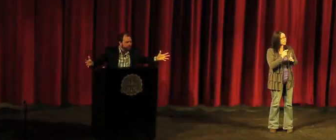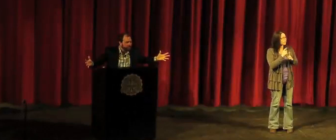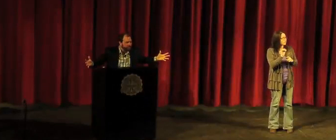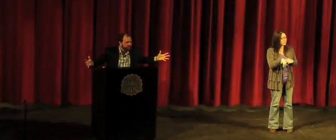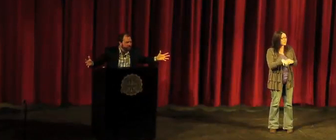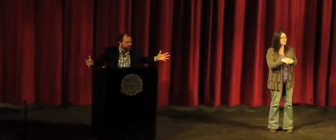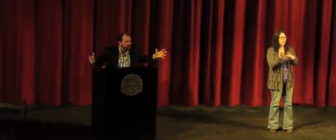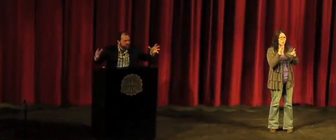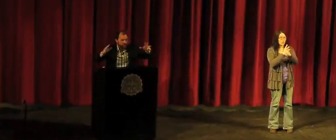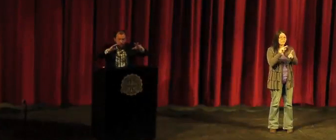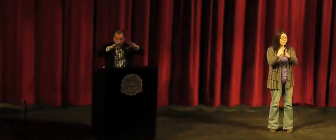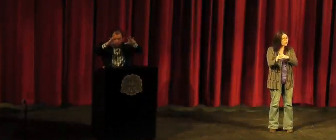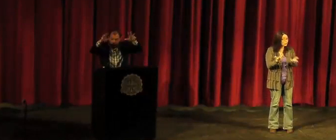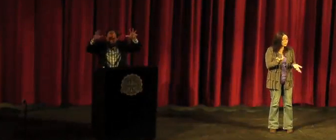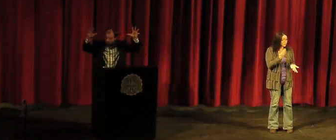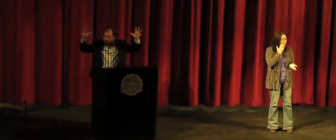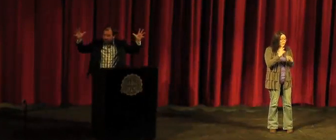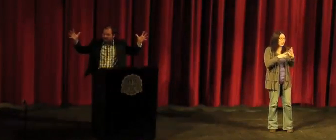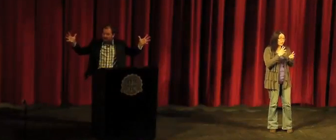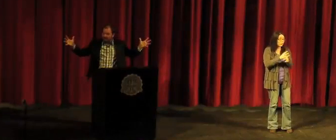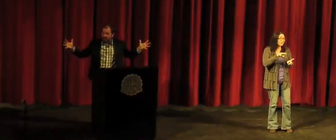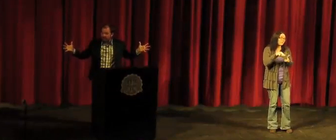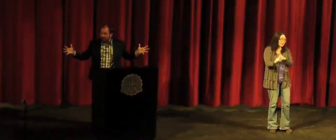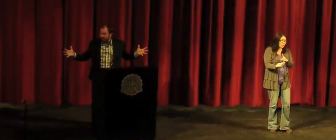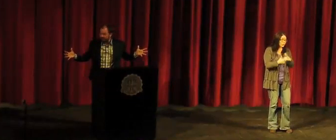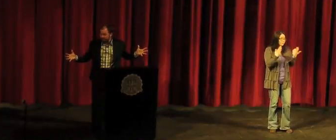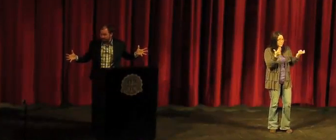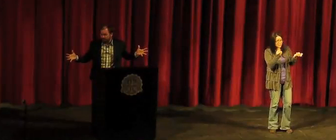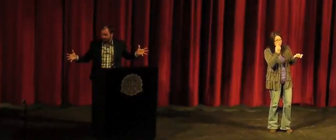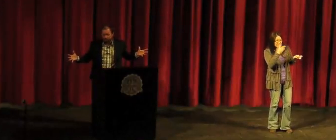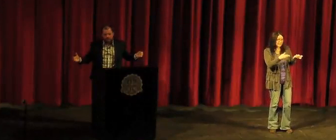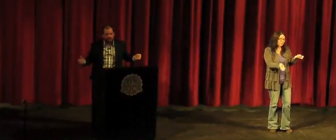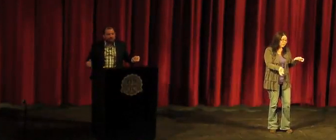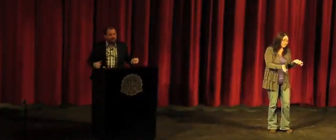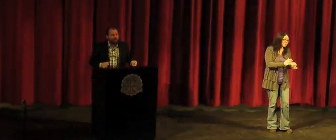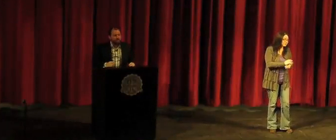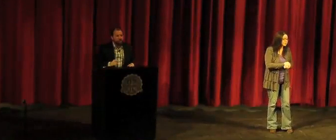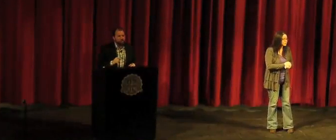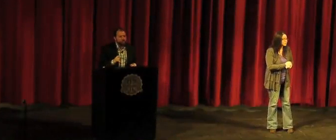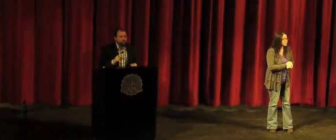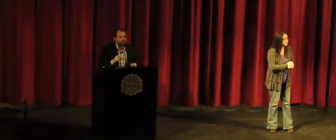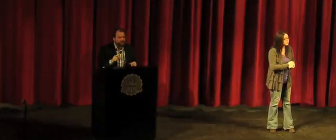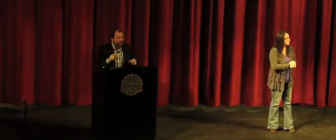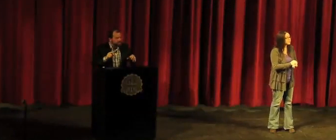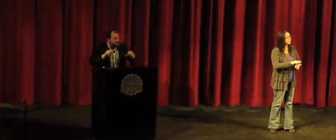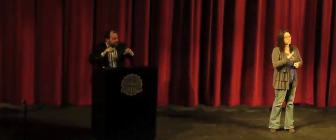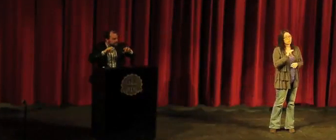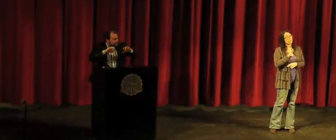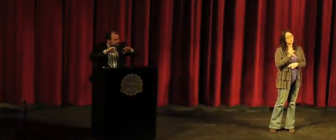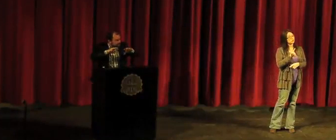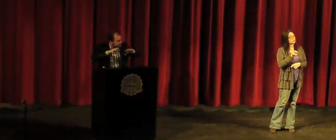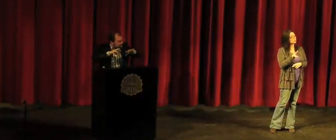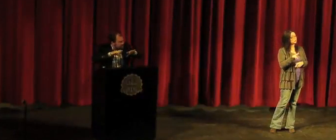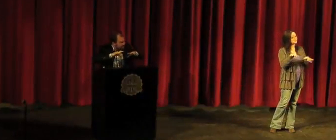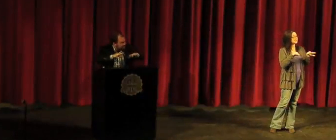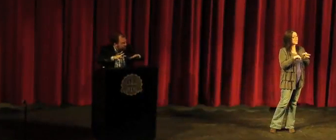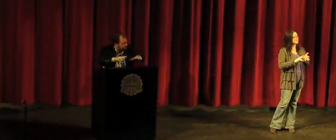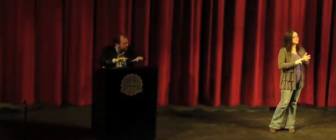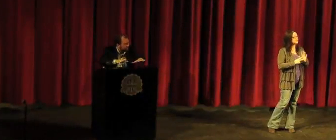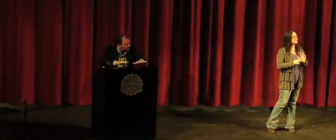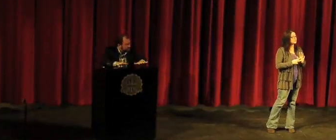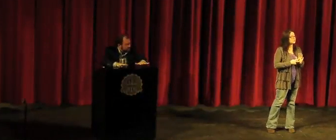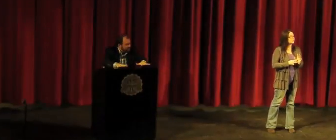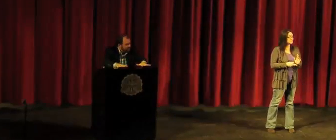worldview around here? Sort of a worldview, a big understanding of things. What Bourdieu says is there are these